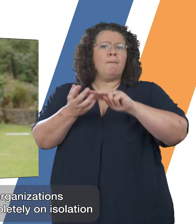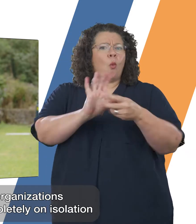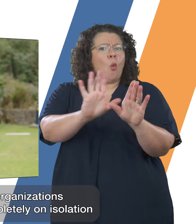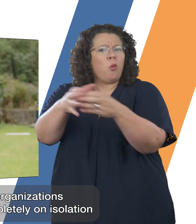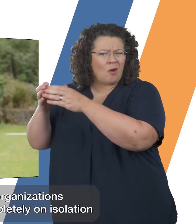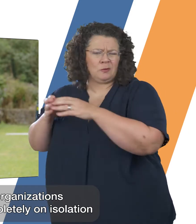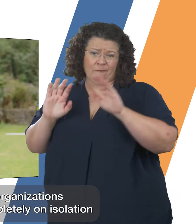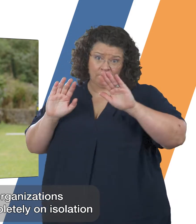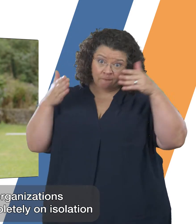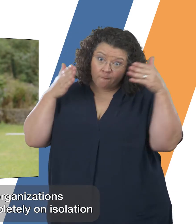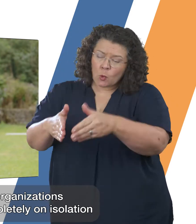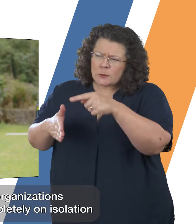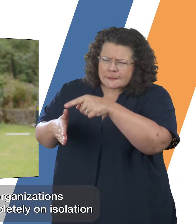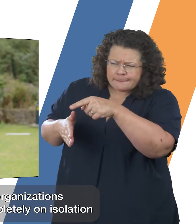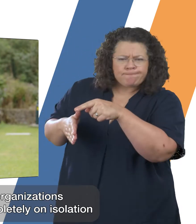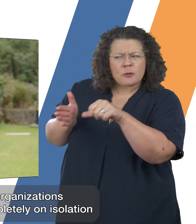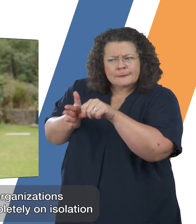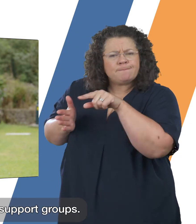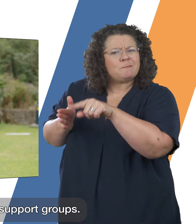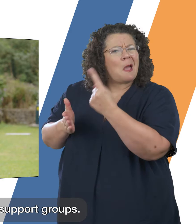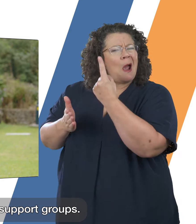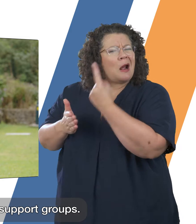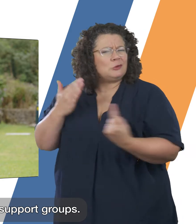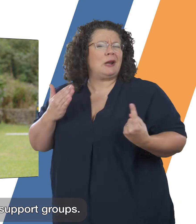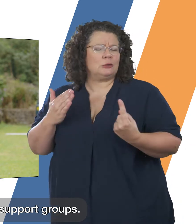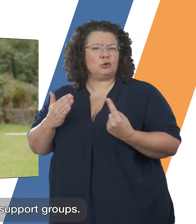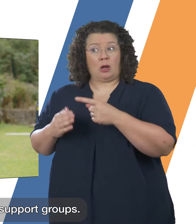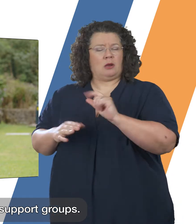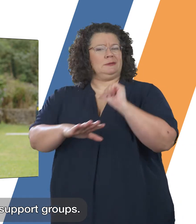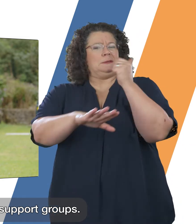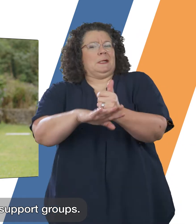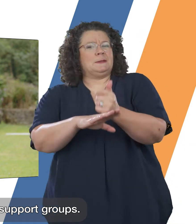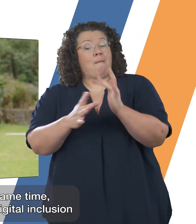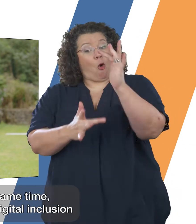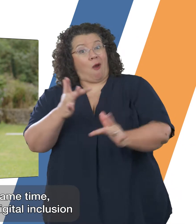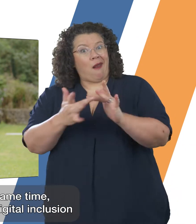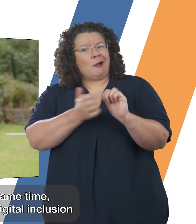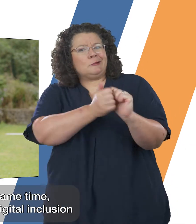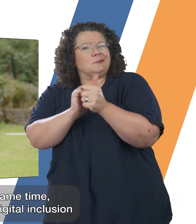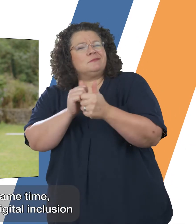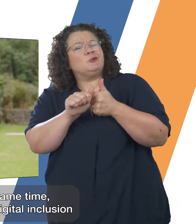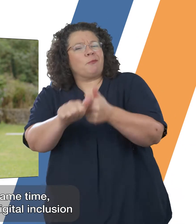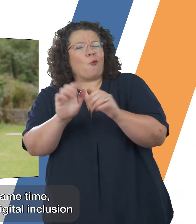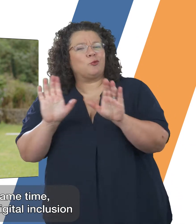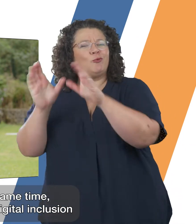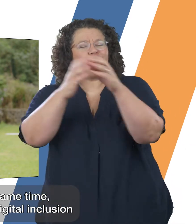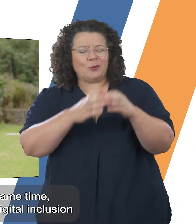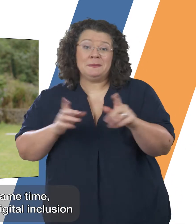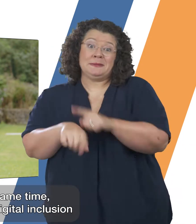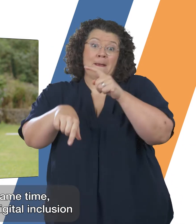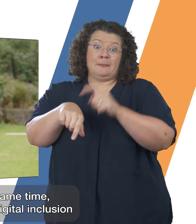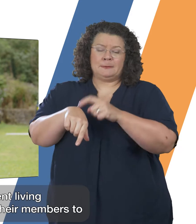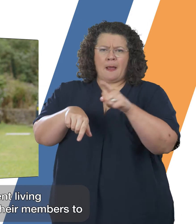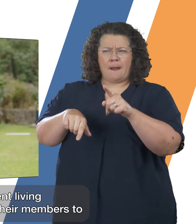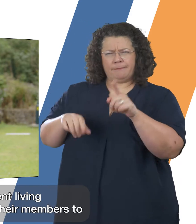were focusing completely on isolation by having online peer support groups, but also at the same time they were tackling